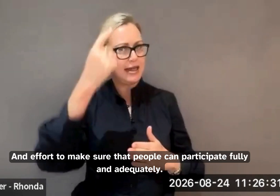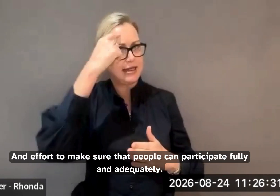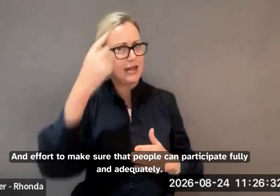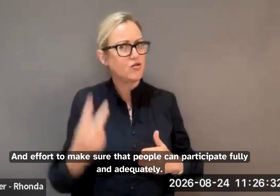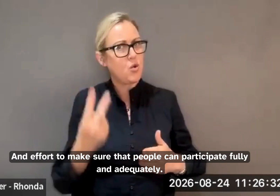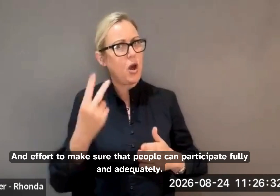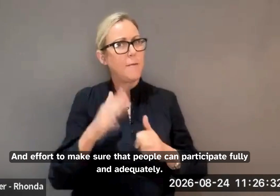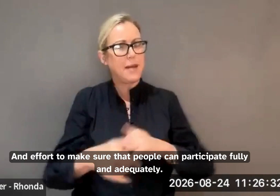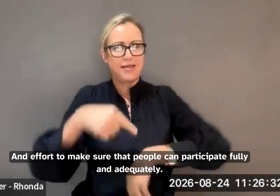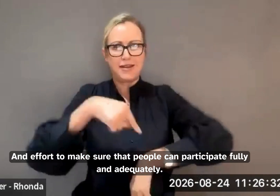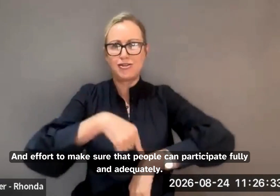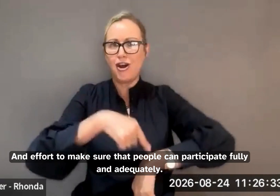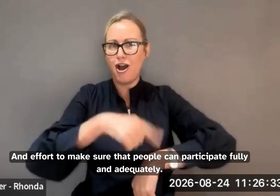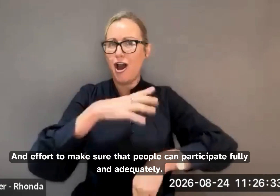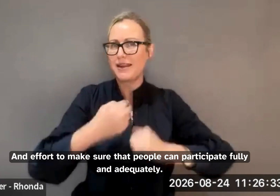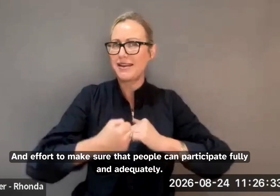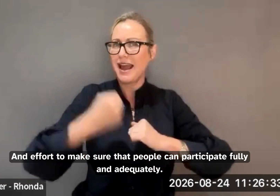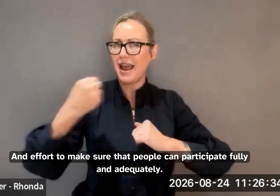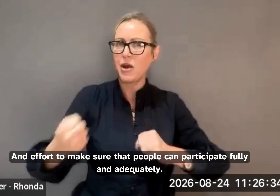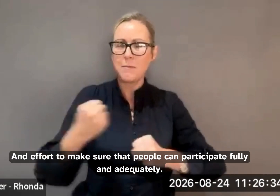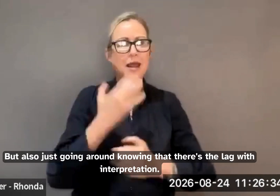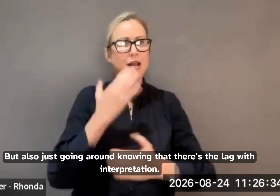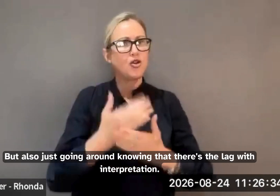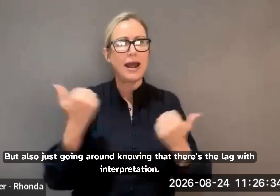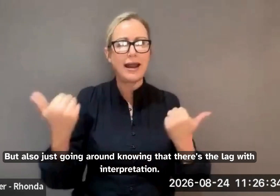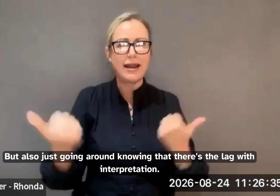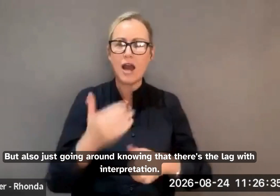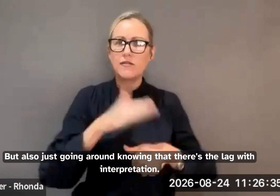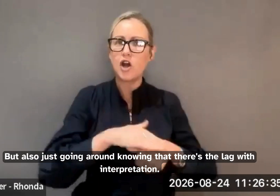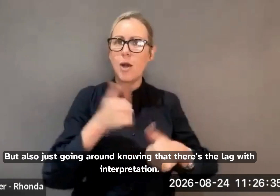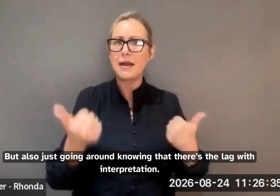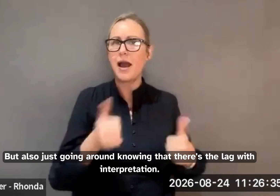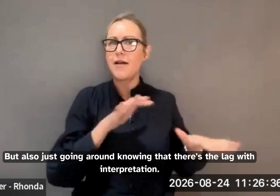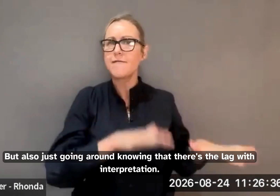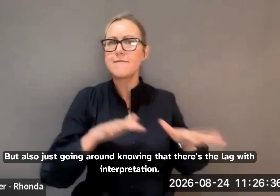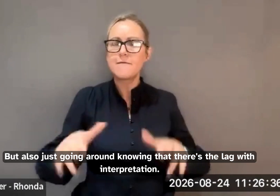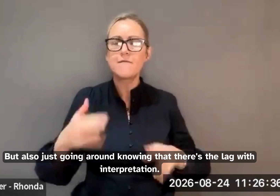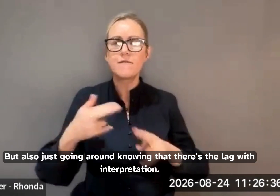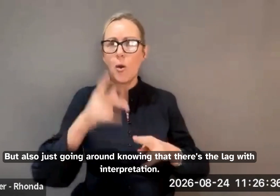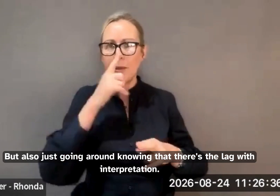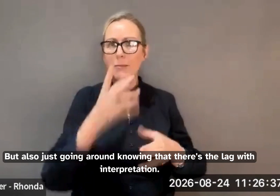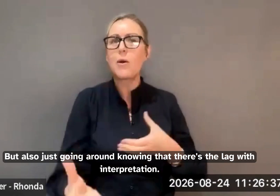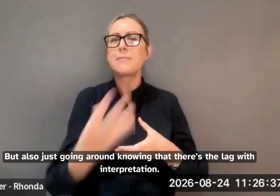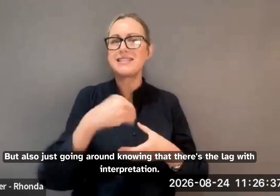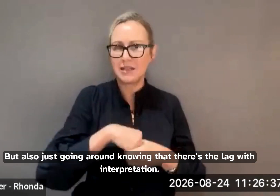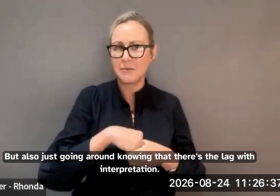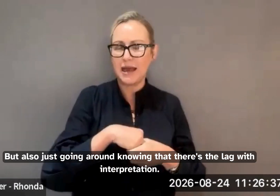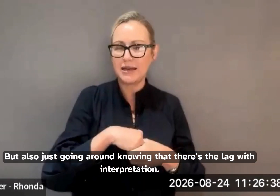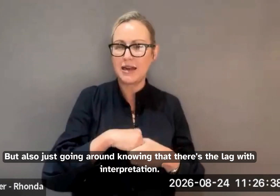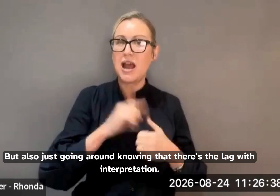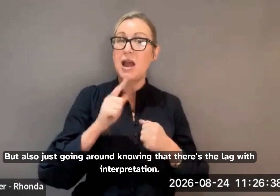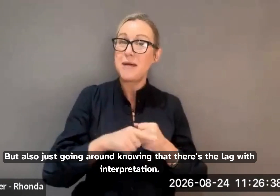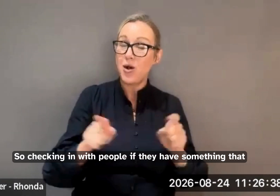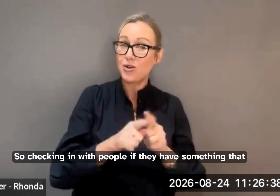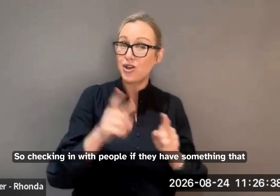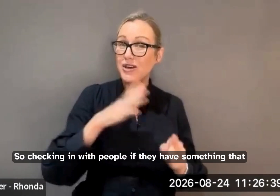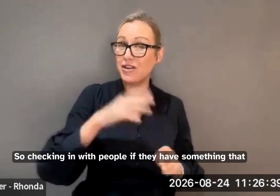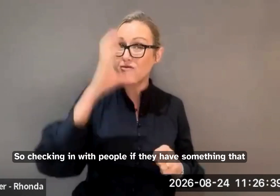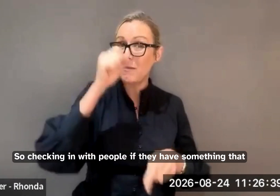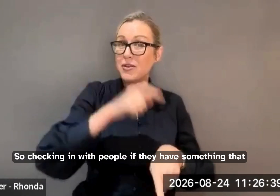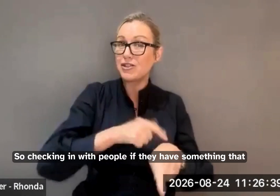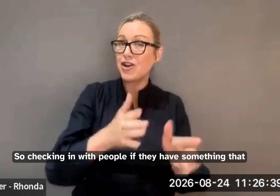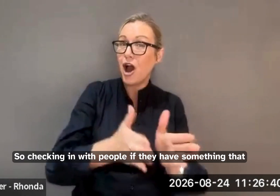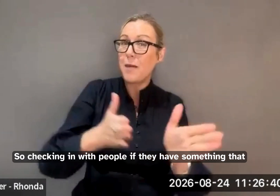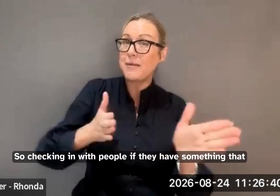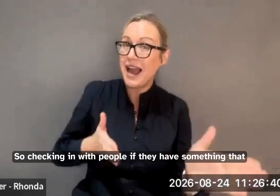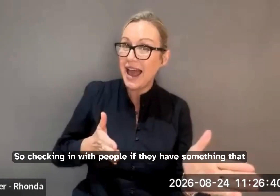make sure that people can participate fully and adequately, but also just going around knowing that there's the lag with interpretation, so checking